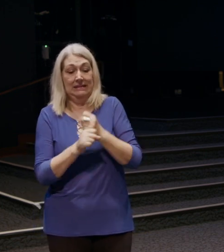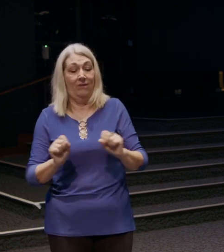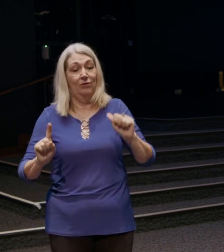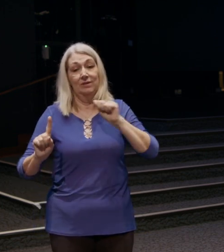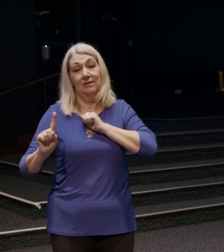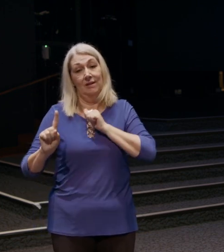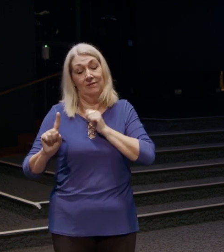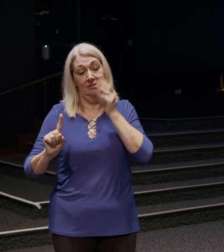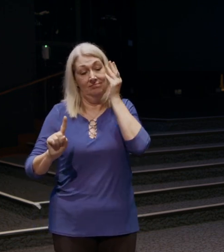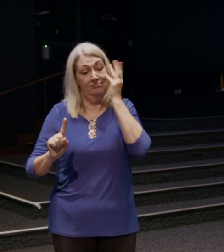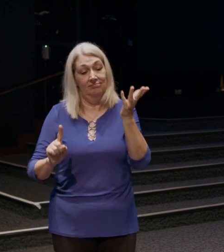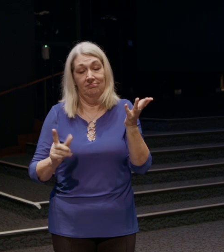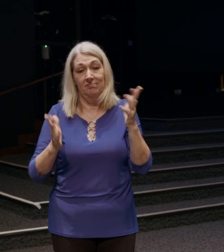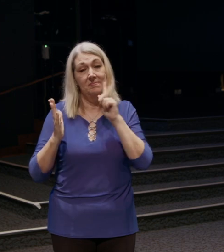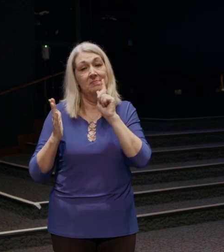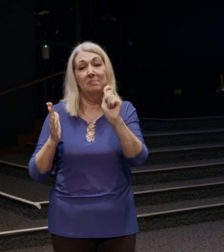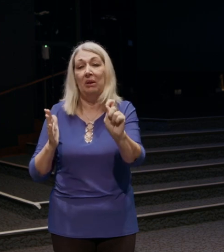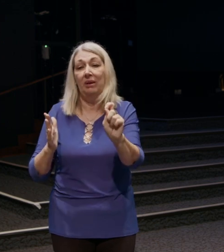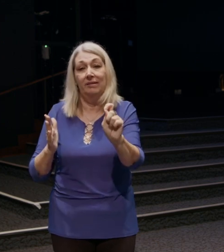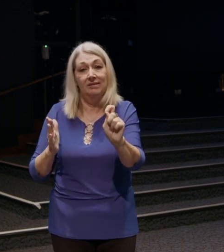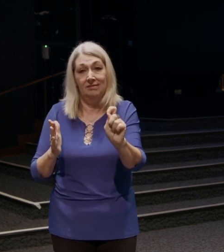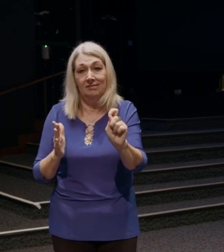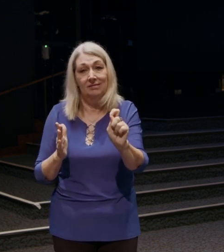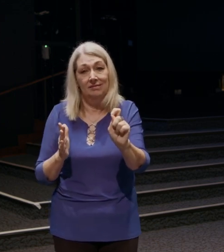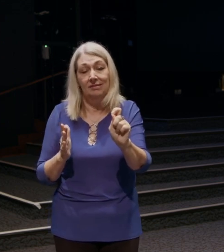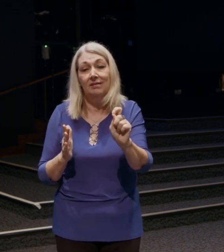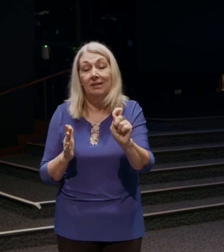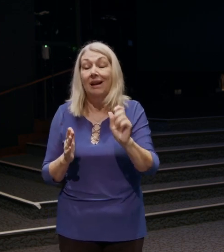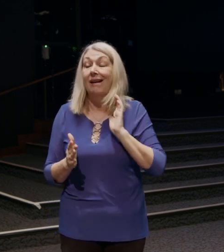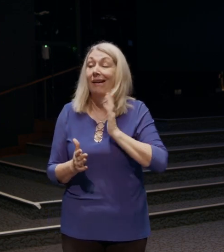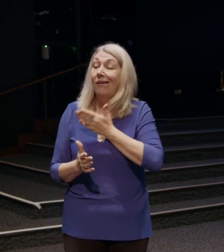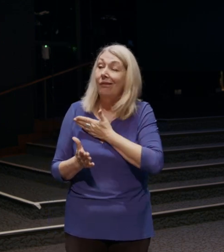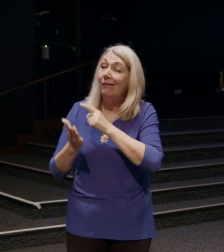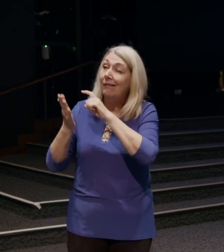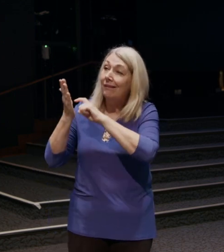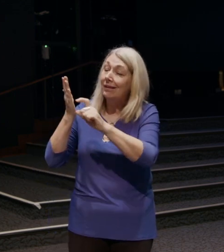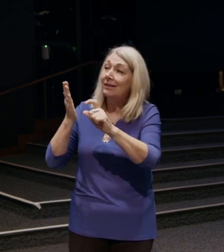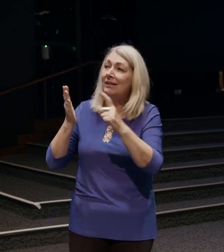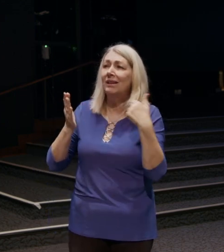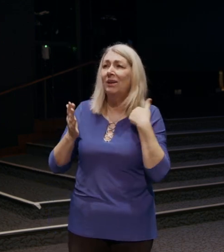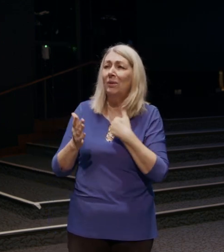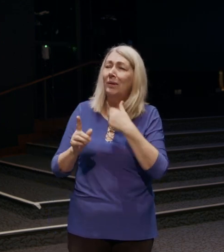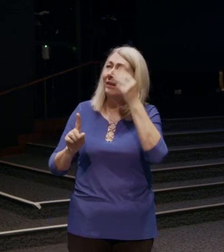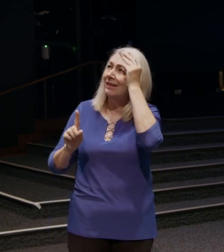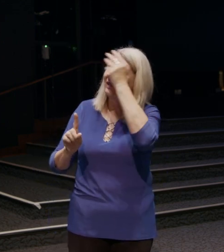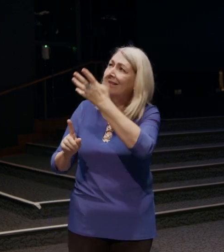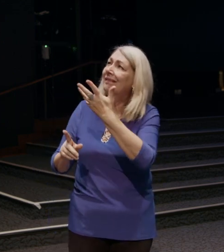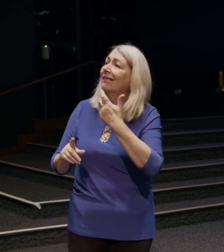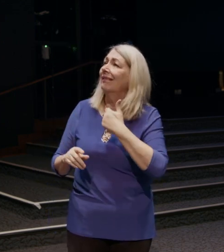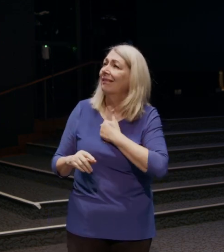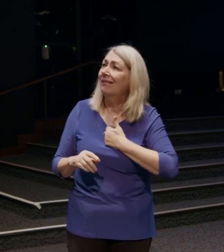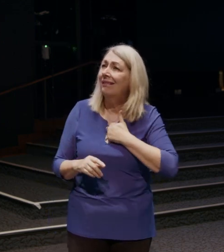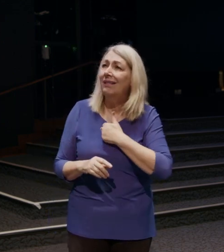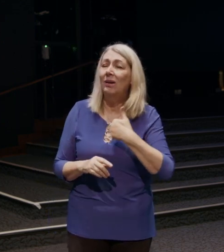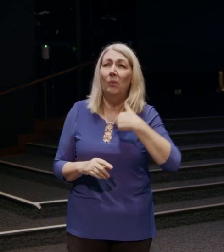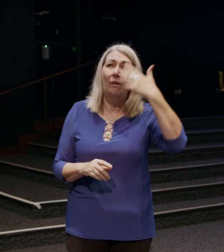ourselves. According to Scripture, our pleas of ignorance are